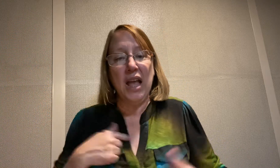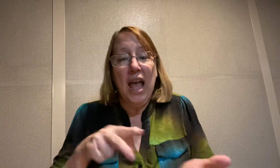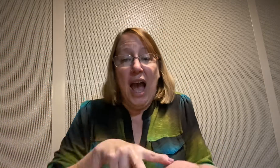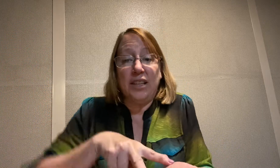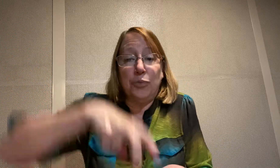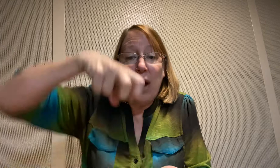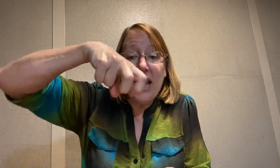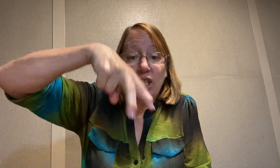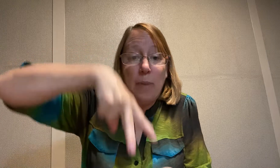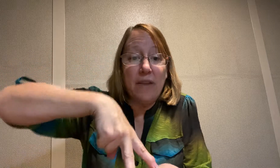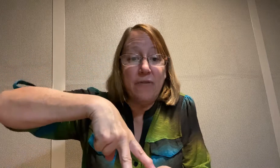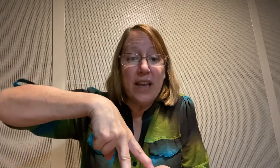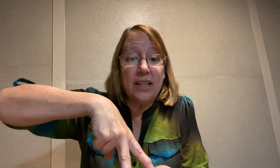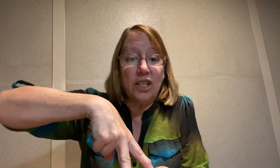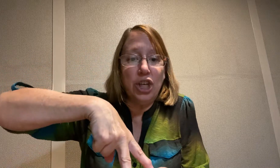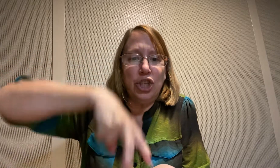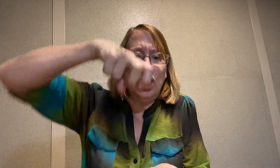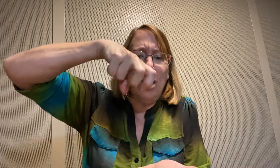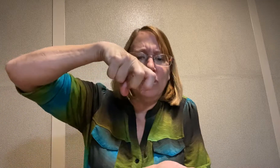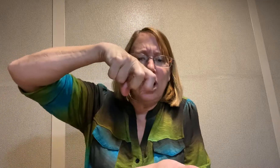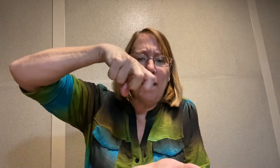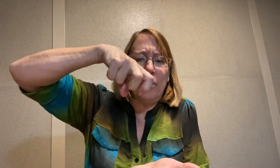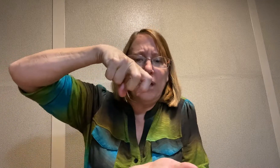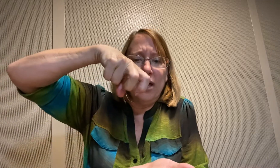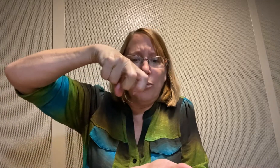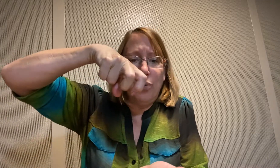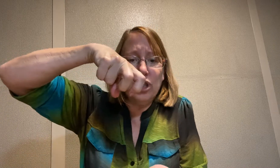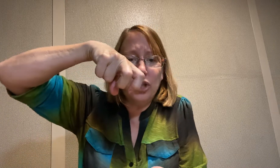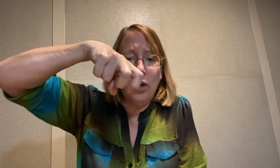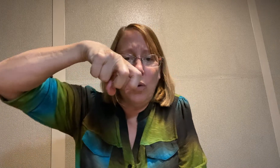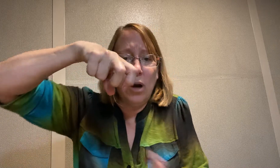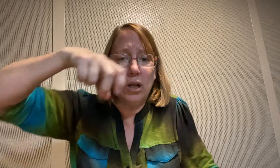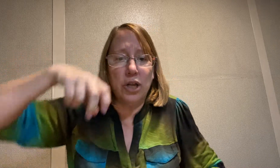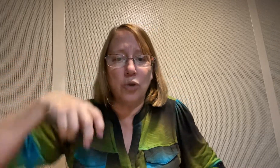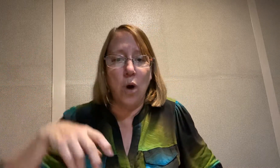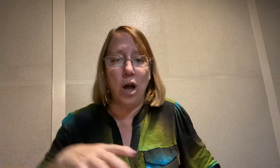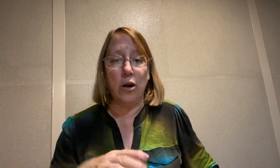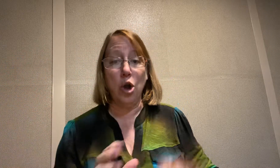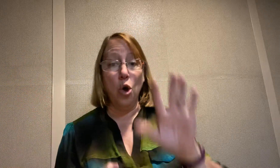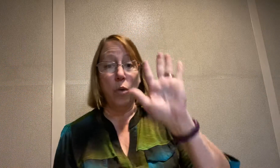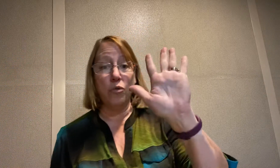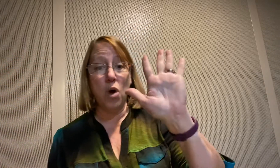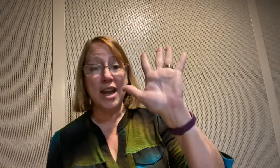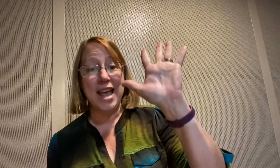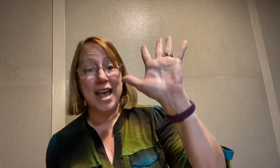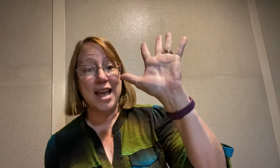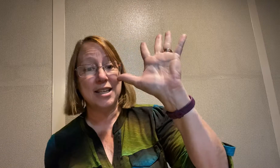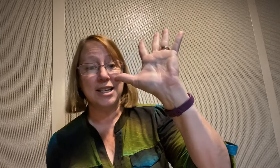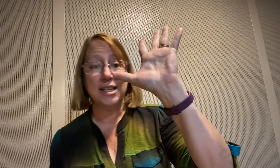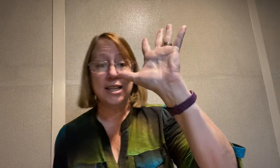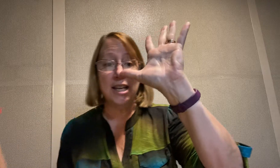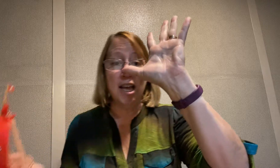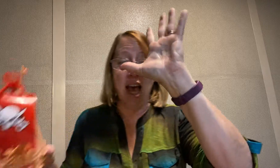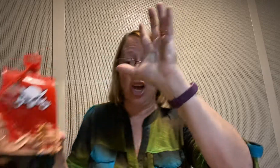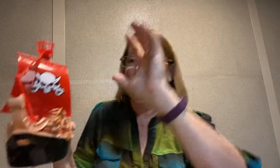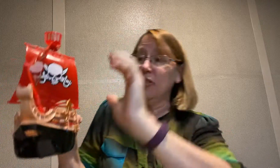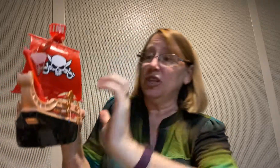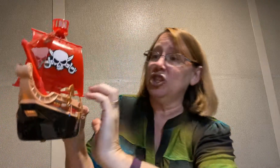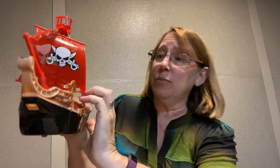I sprang to my feet, jumped up, pushing the oracle underwater. With one hand, I caught the